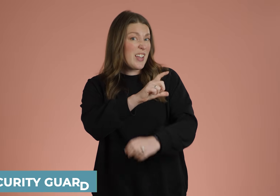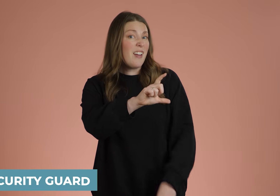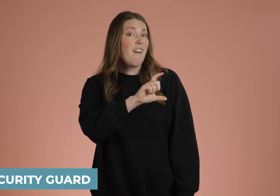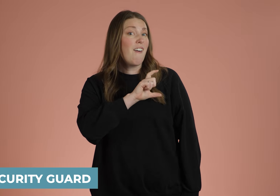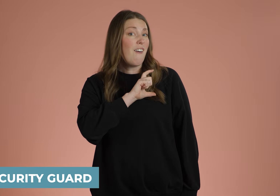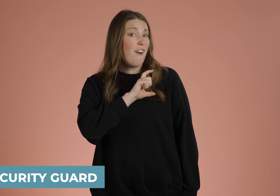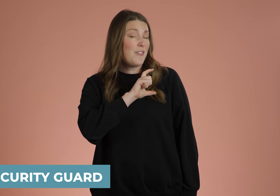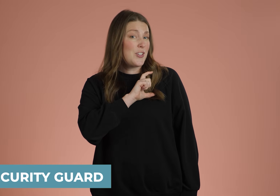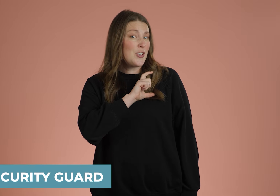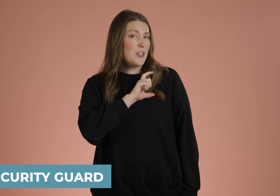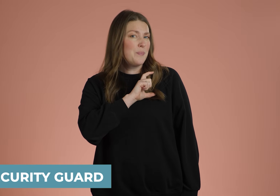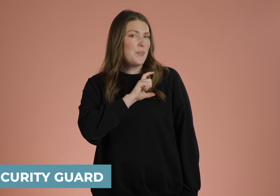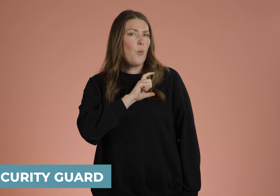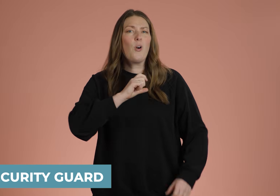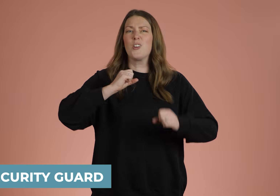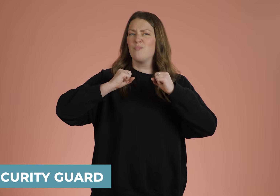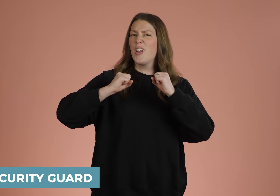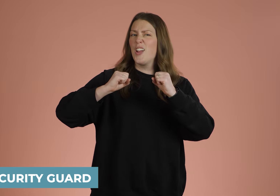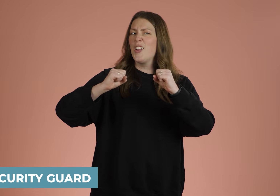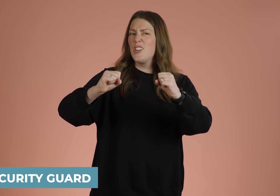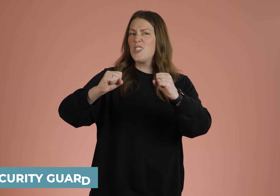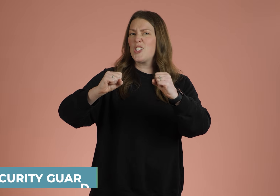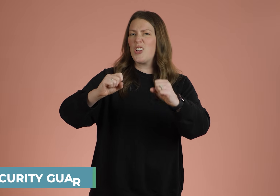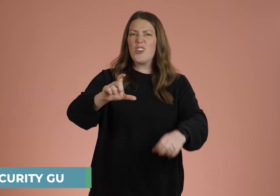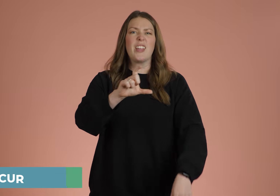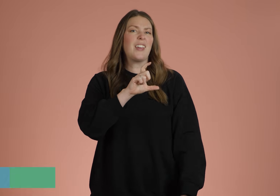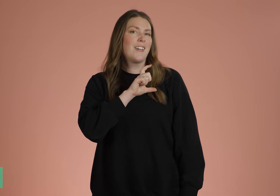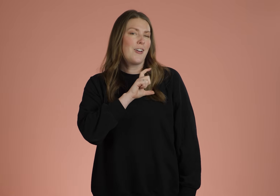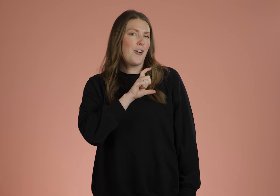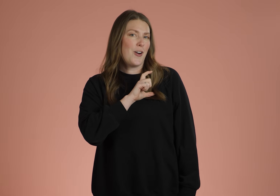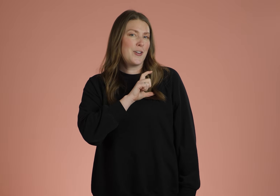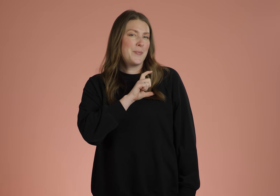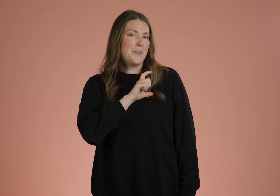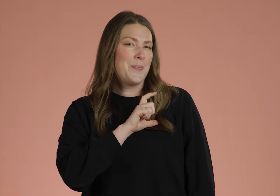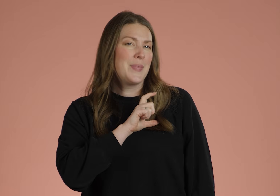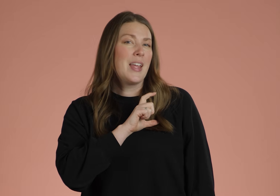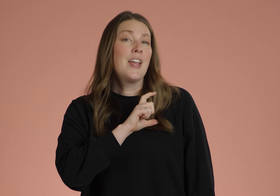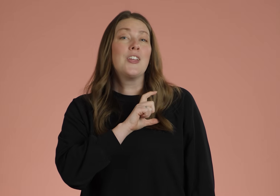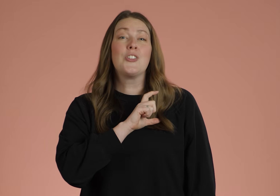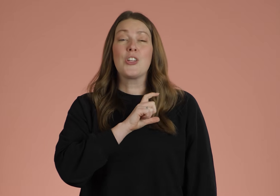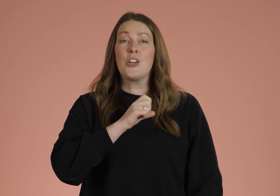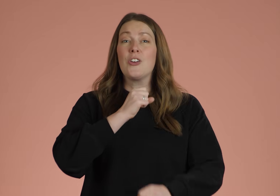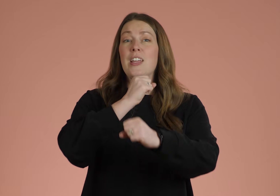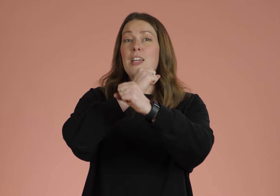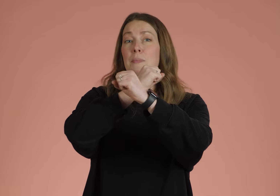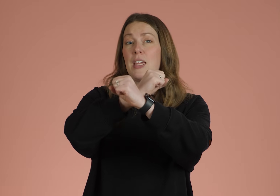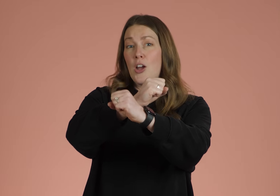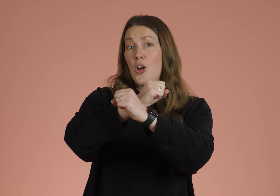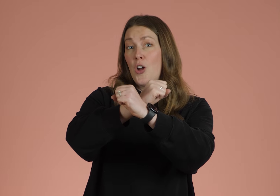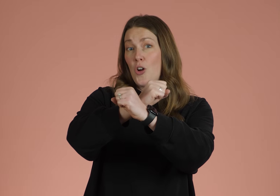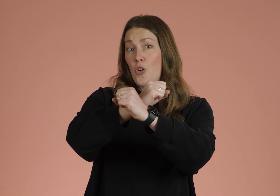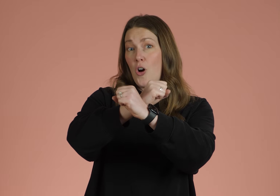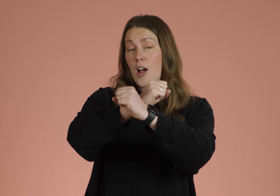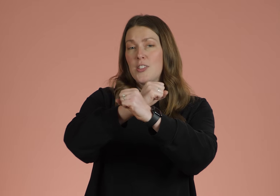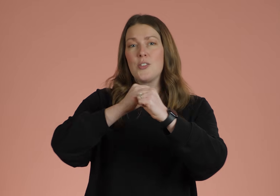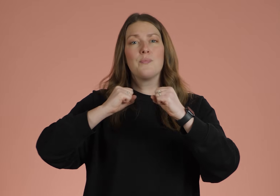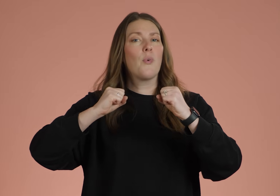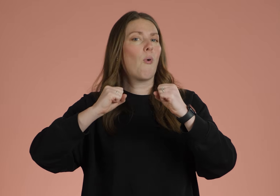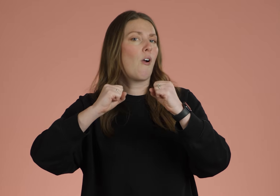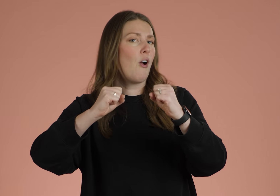Security officer or security guard. Security can be crossed or